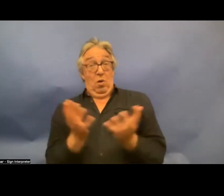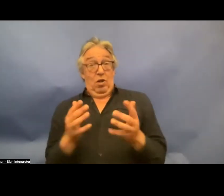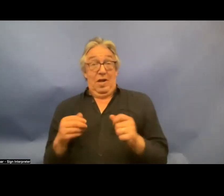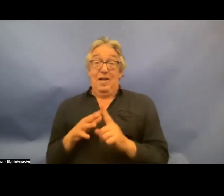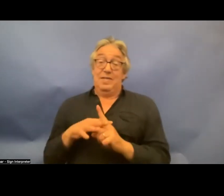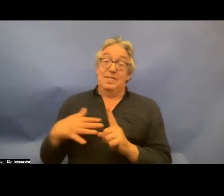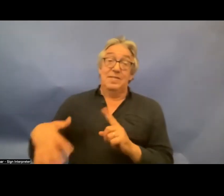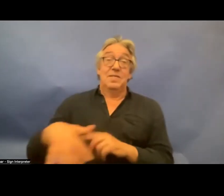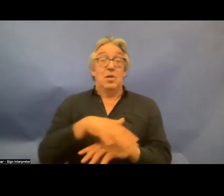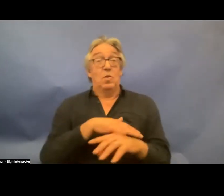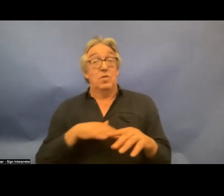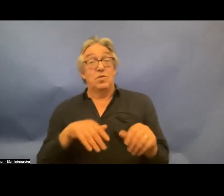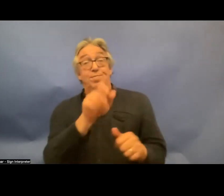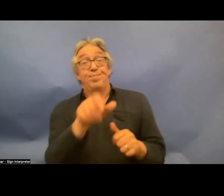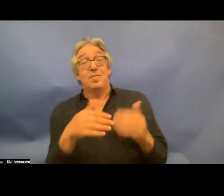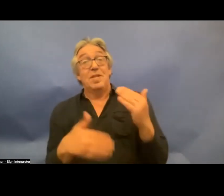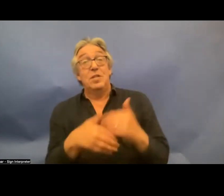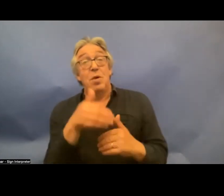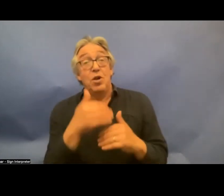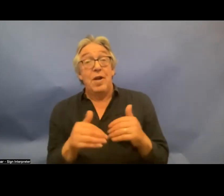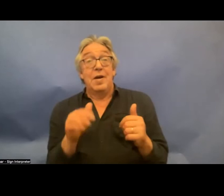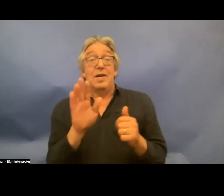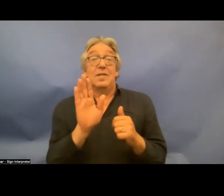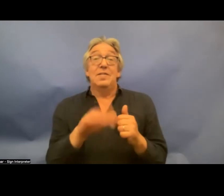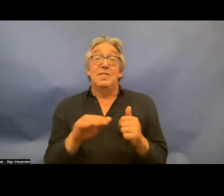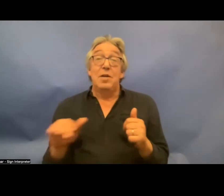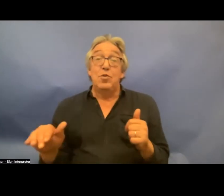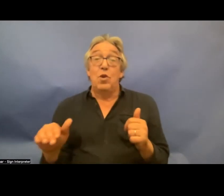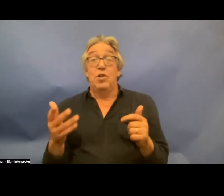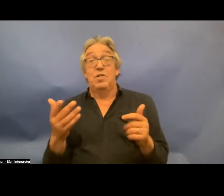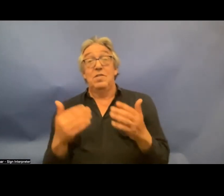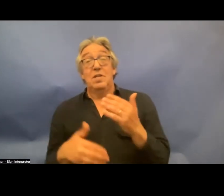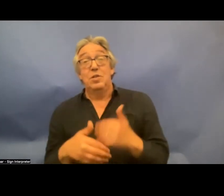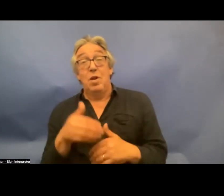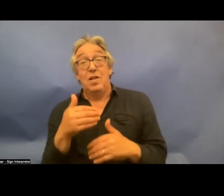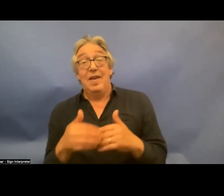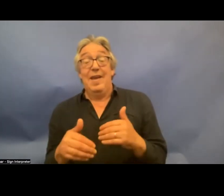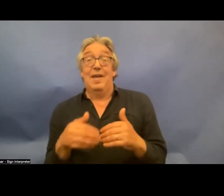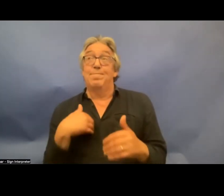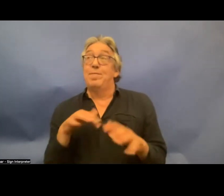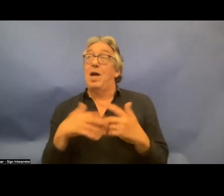let's call it difficult, no diplomatic description. We do